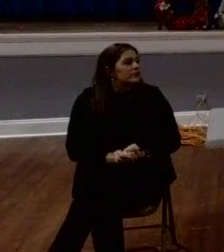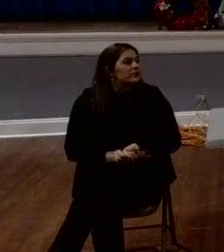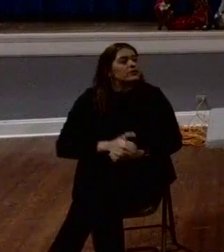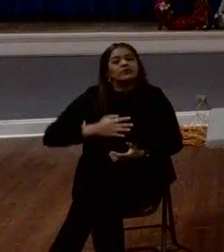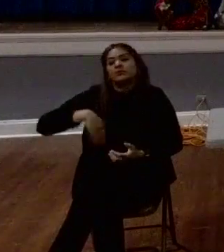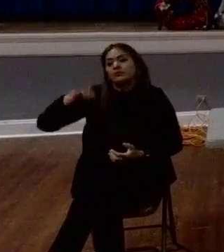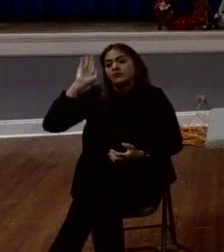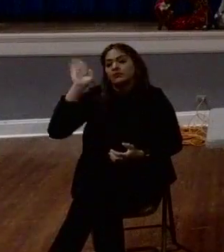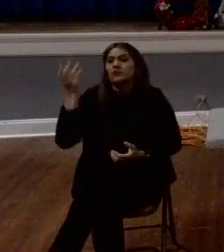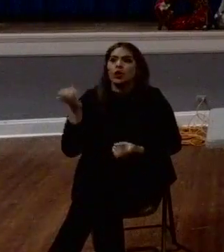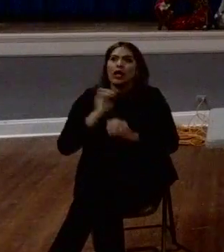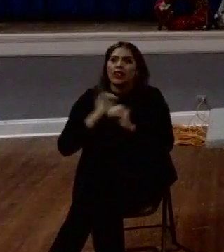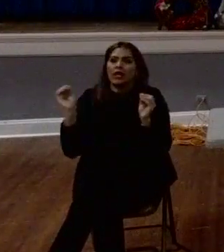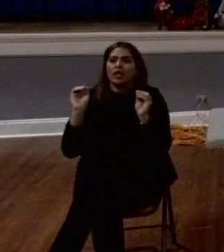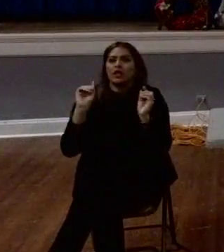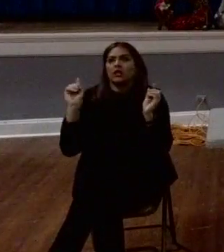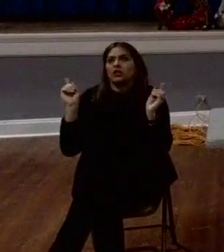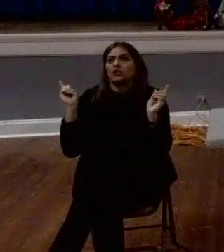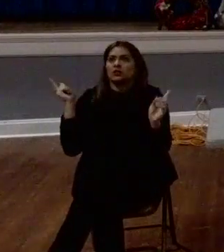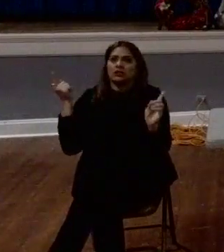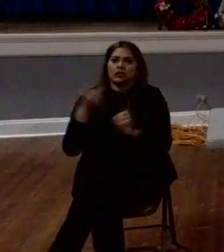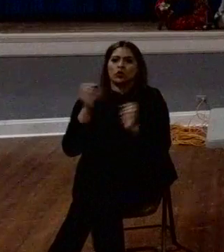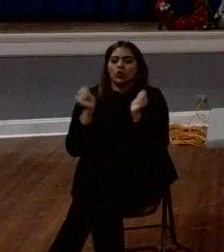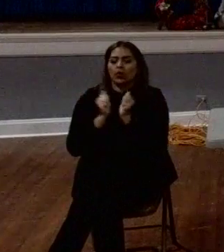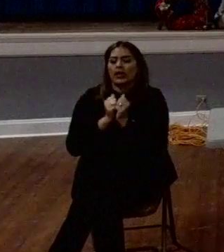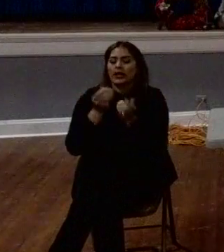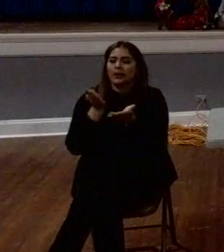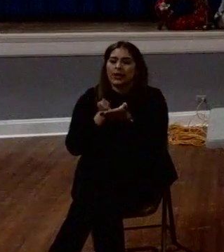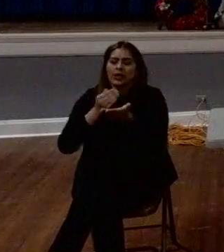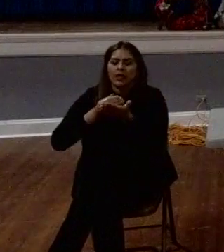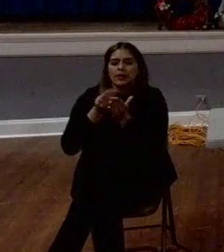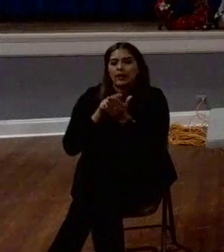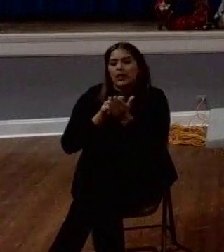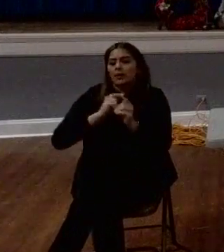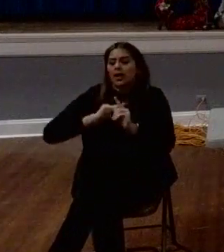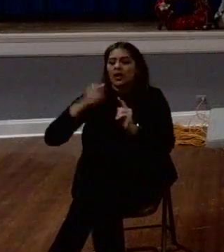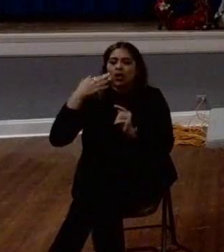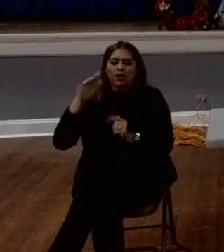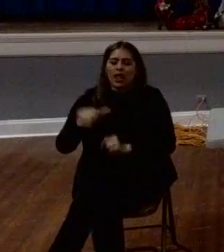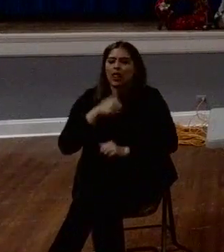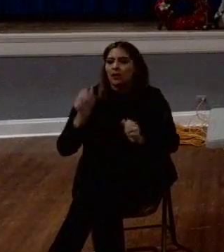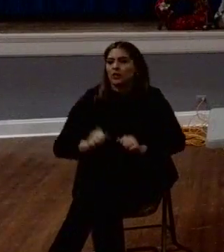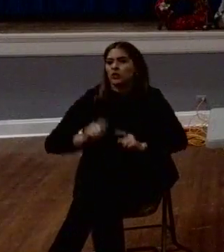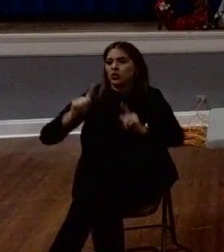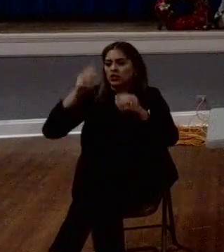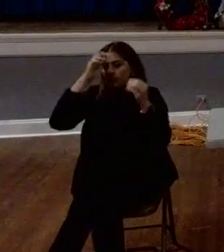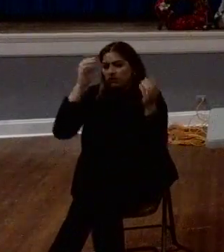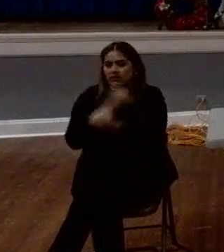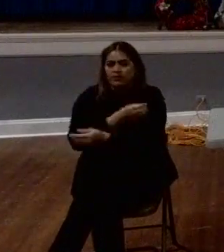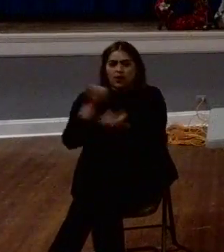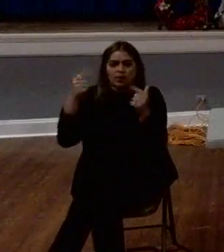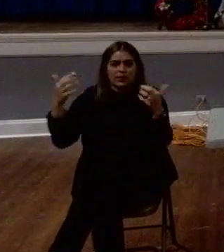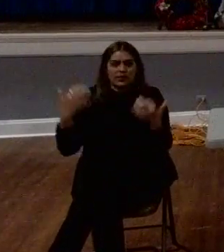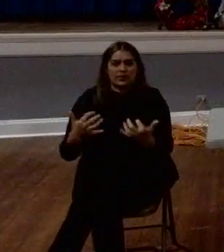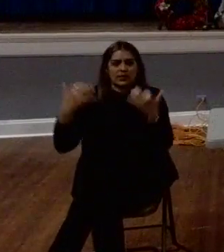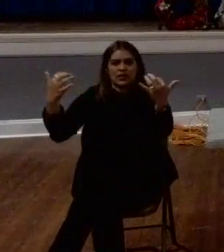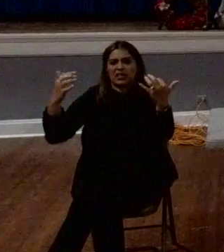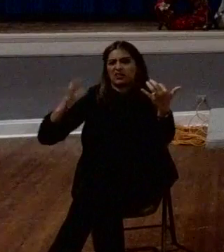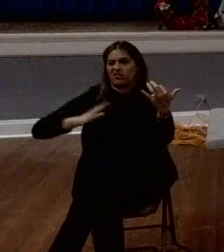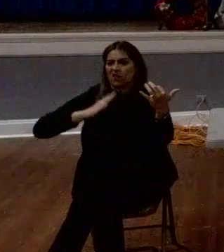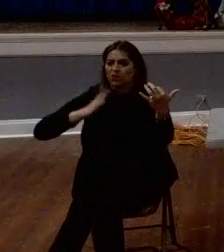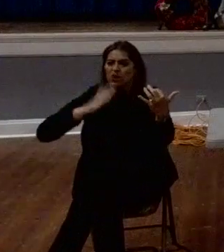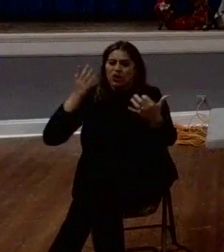Hi, this doesn't have anything to do with like budgeting or any of that, but I don't know where else I would have an opportunity to address this, like this many skaters in like a formal